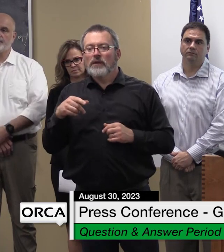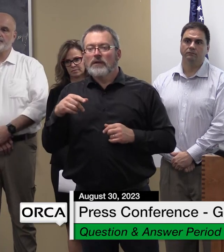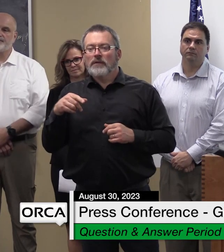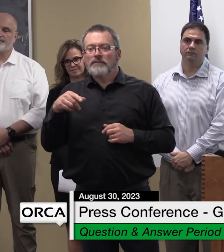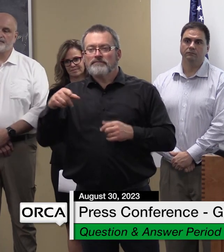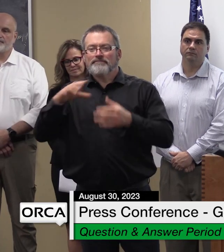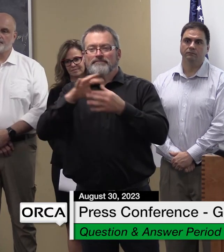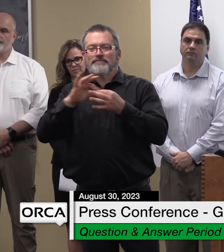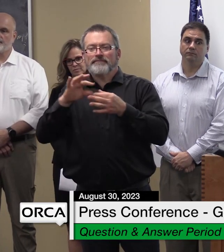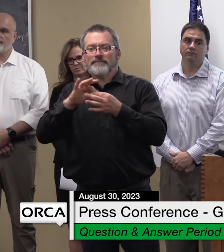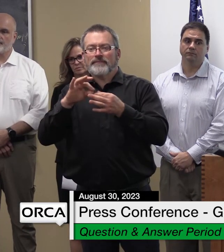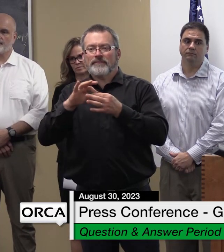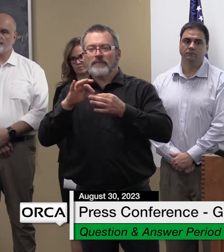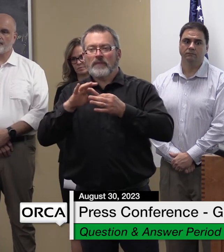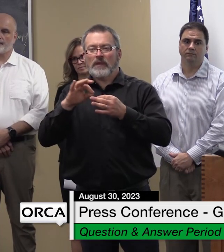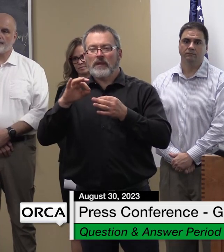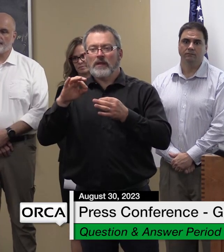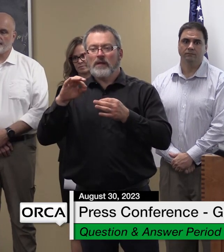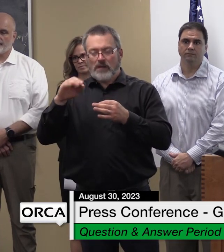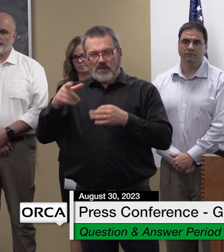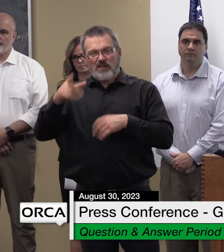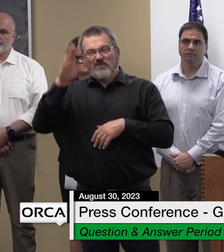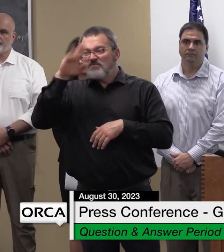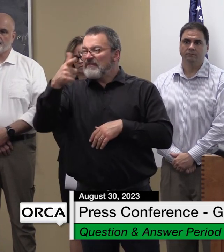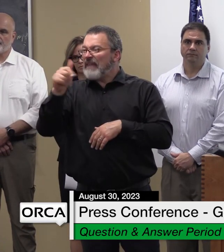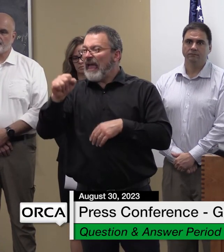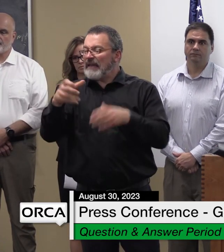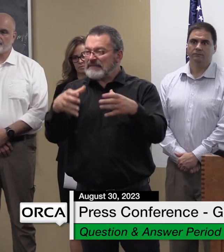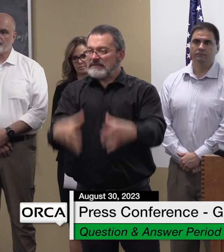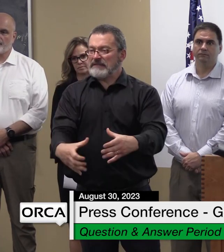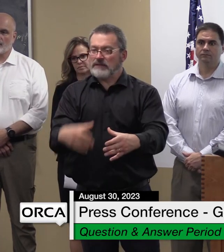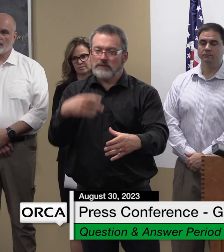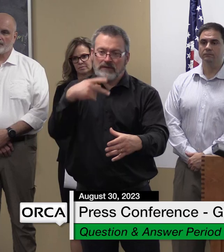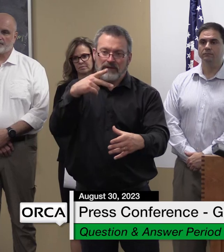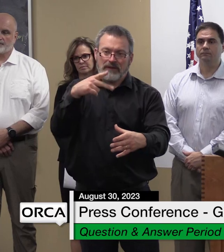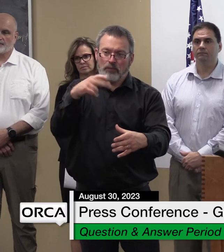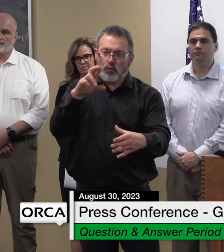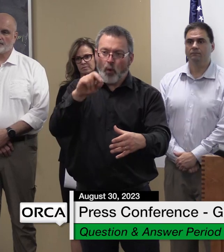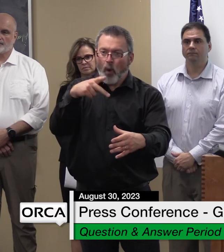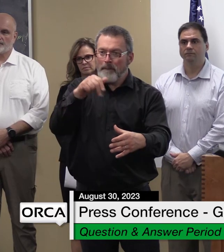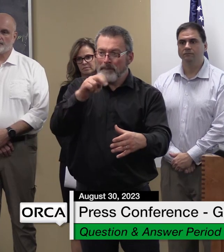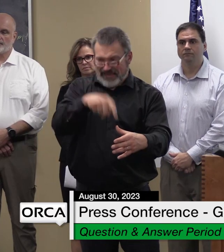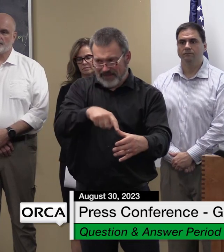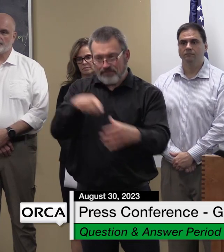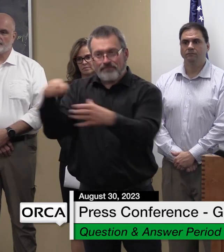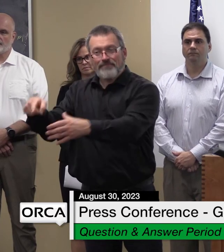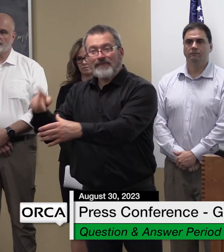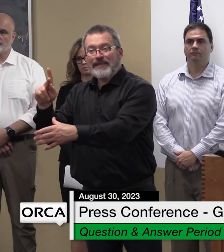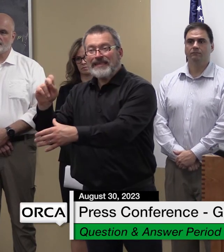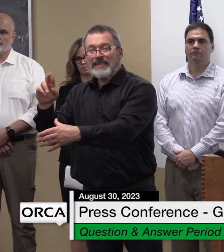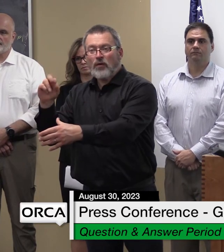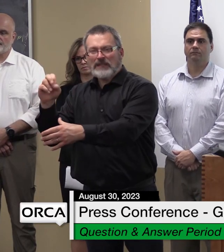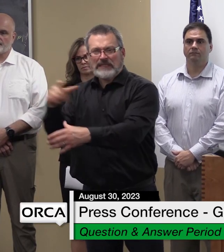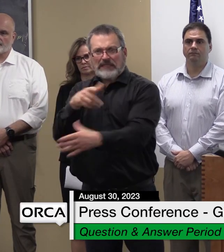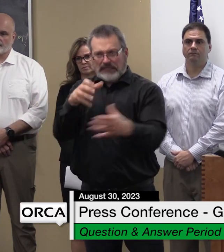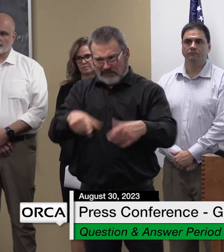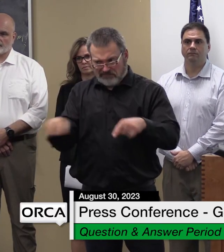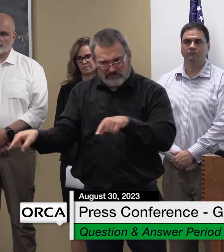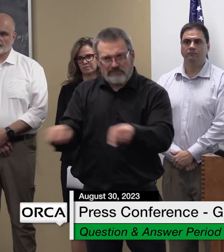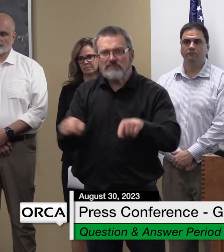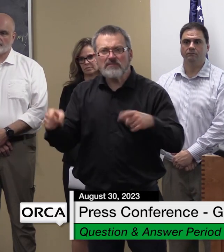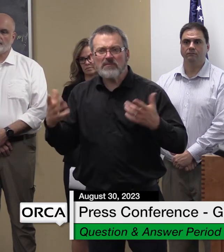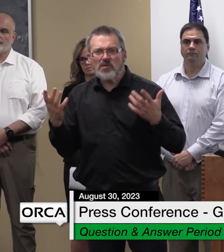saw a lot of them going down to Stevens Brook in Berlin. Any numbers on just how